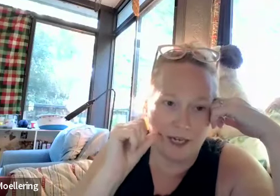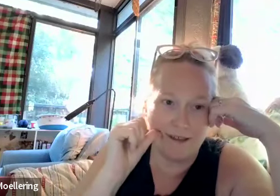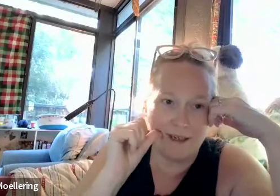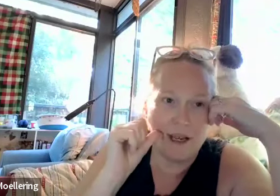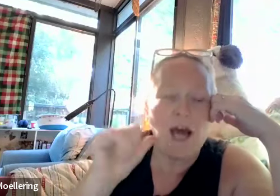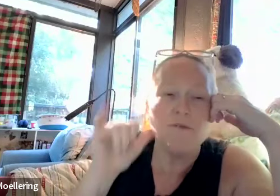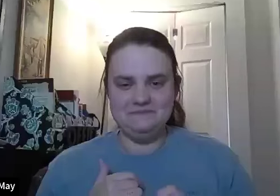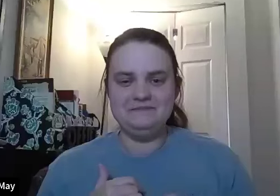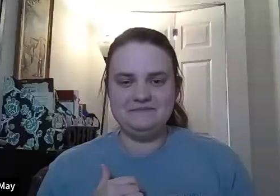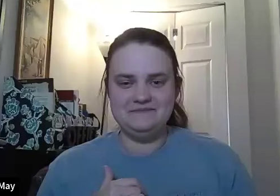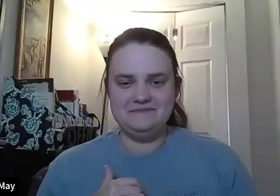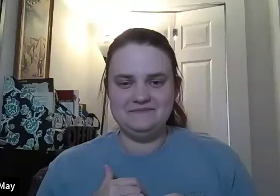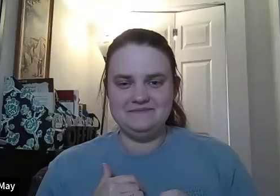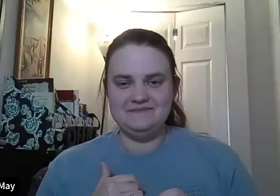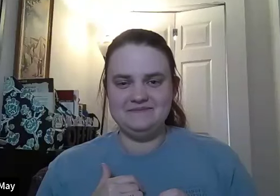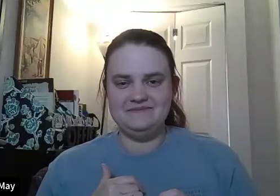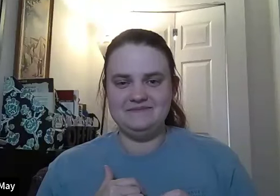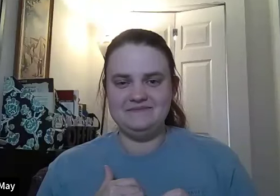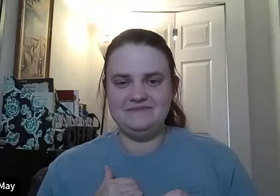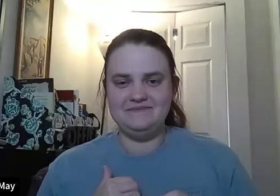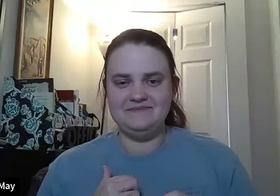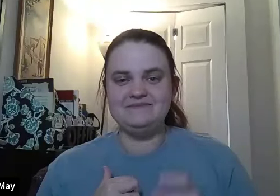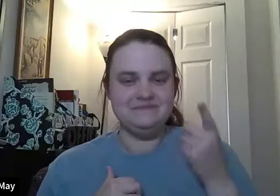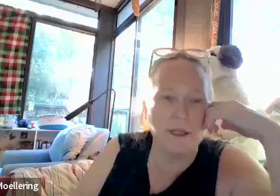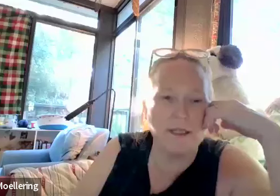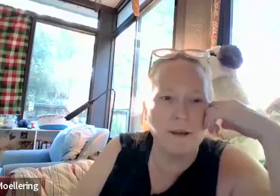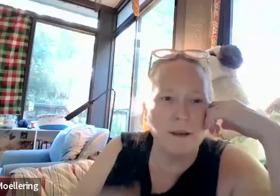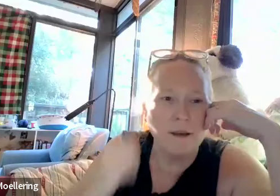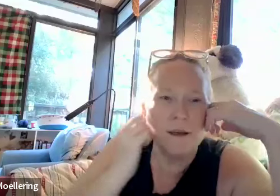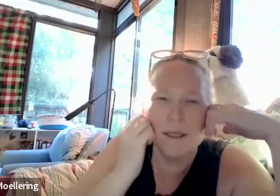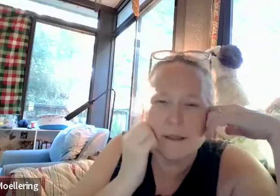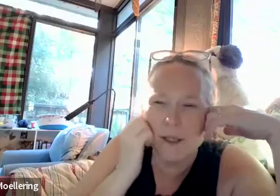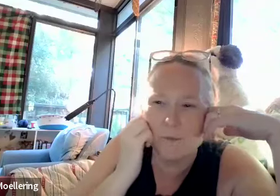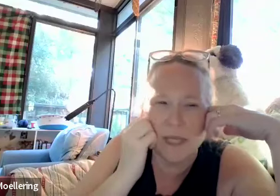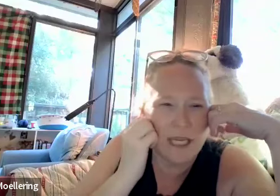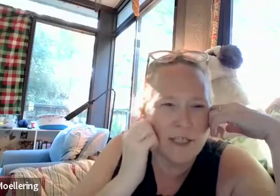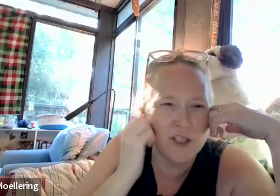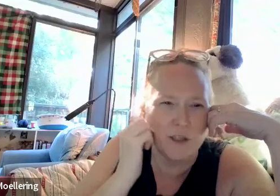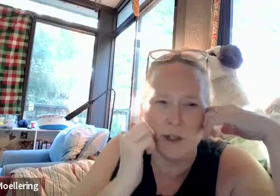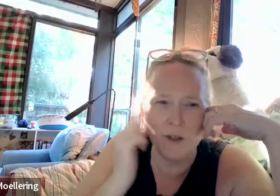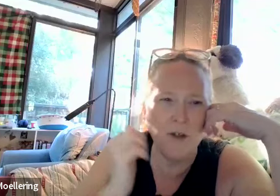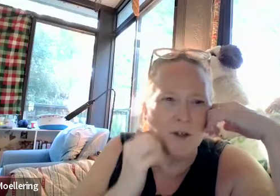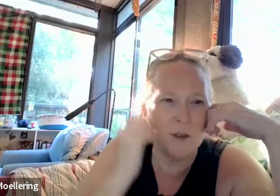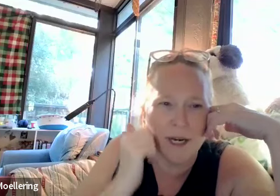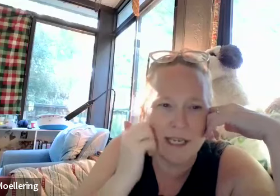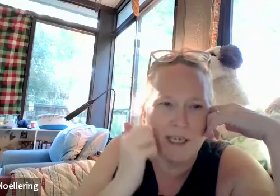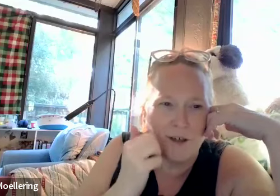right? I feel like doing the Y is also really helpful just because it's like peach and girl are right here,